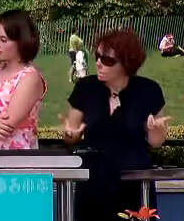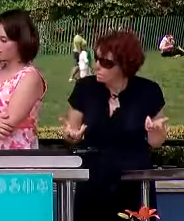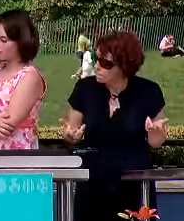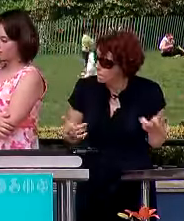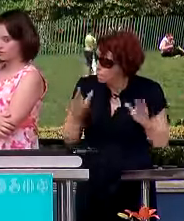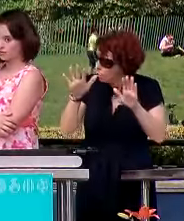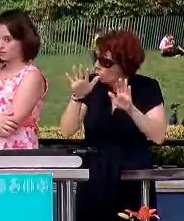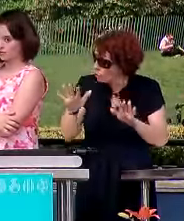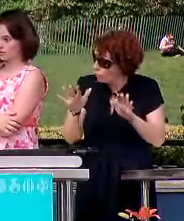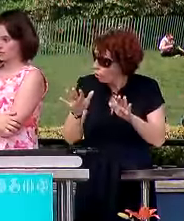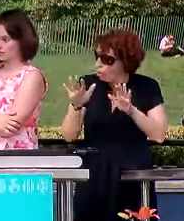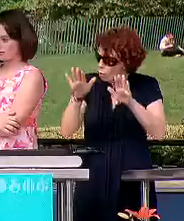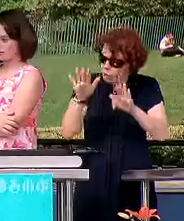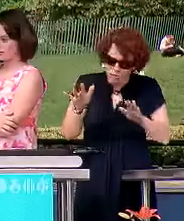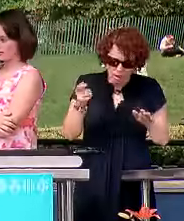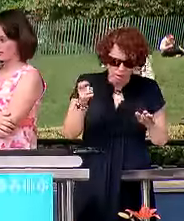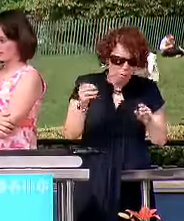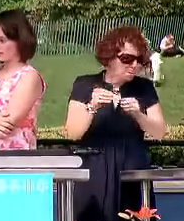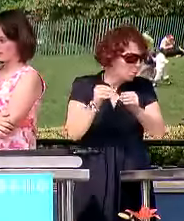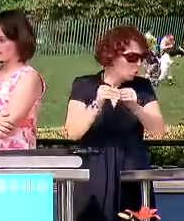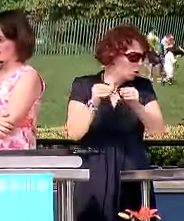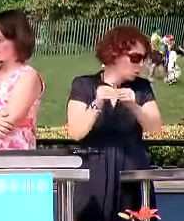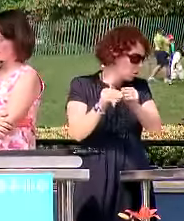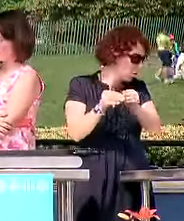Awesome. And there's a little more. Push that in there.